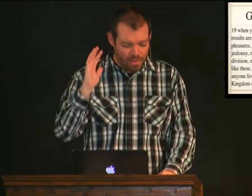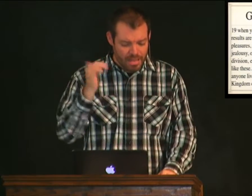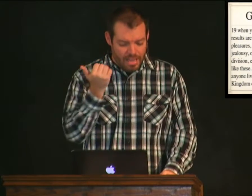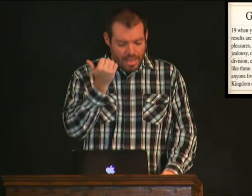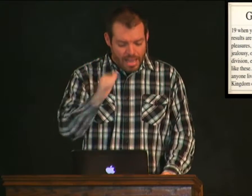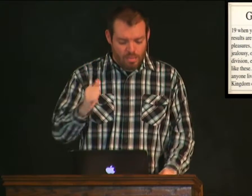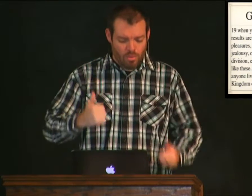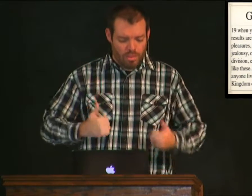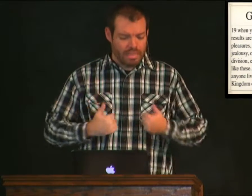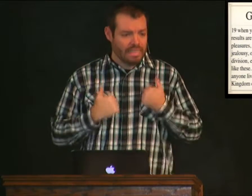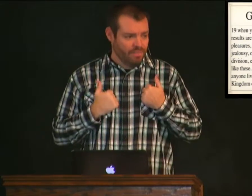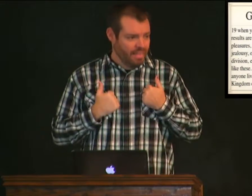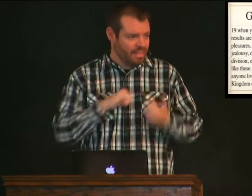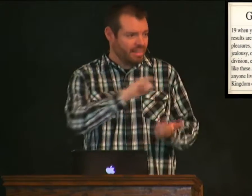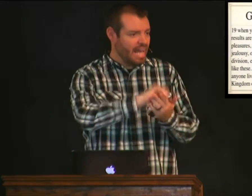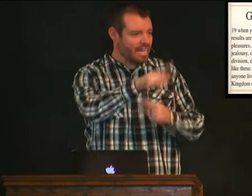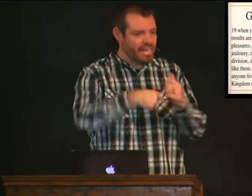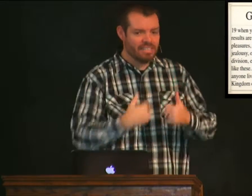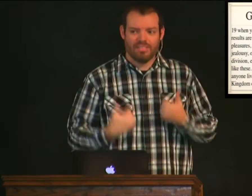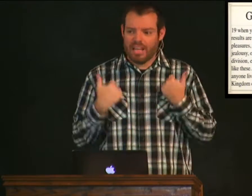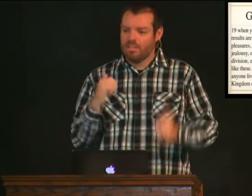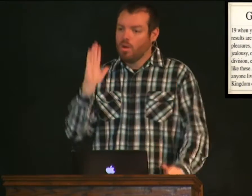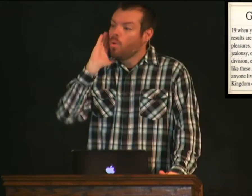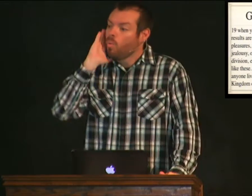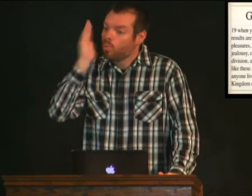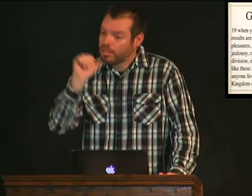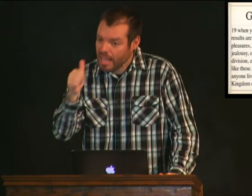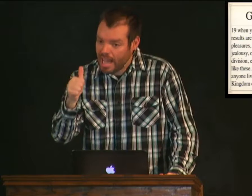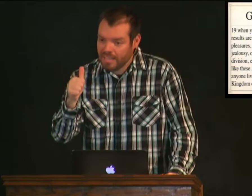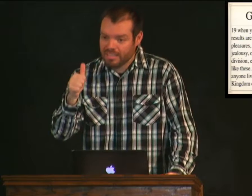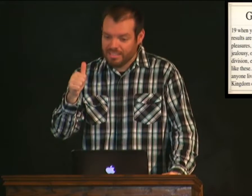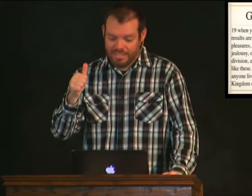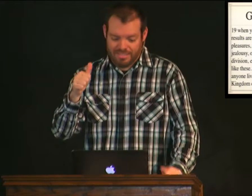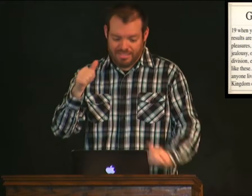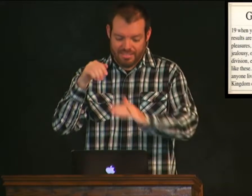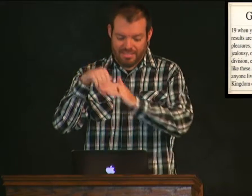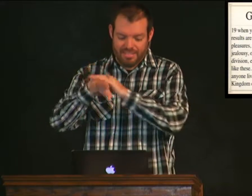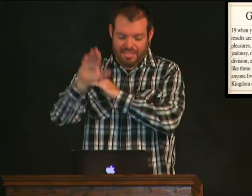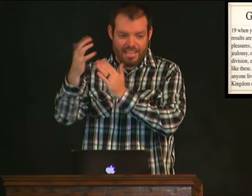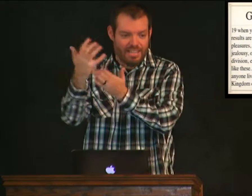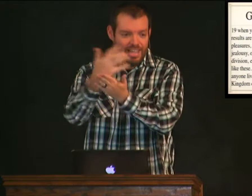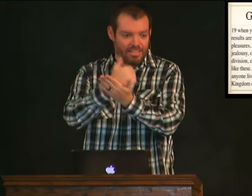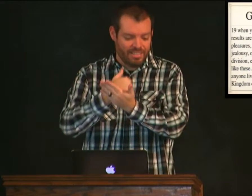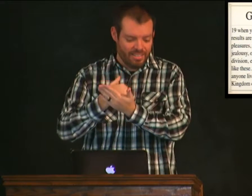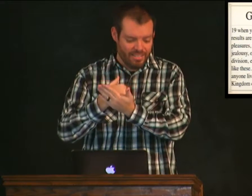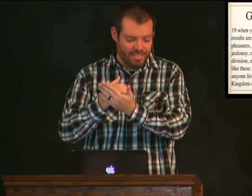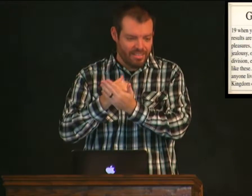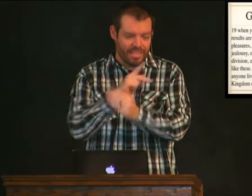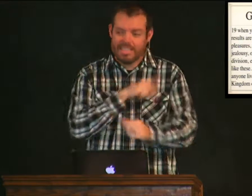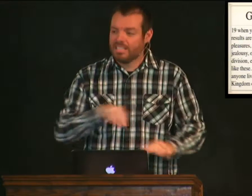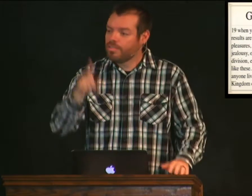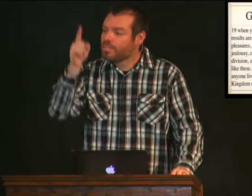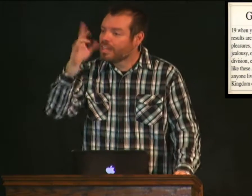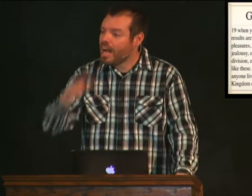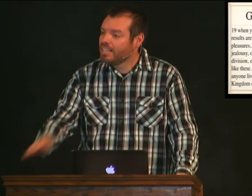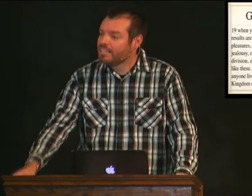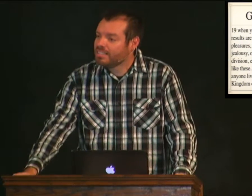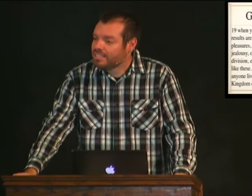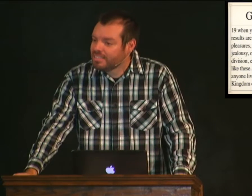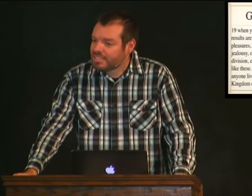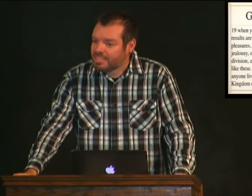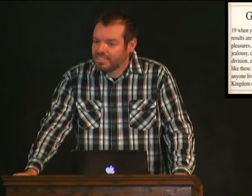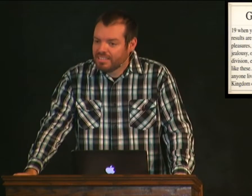have before, anyone living that kind of life will not inherit the kingdom of